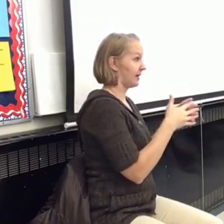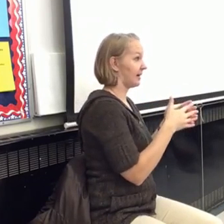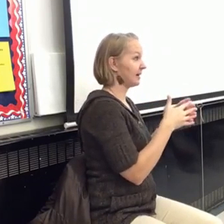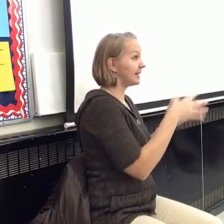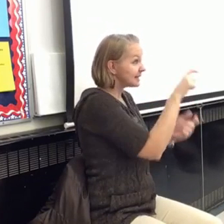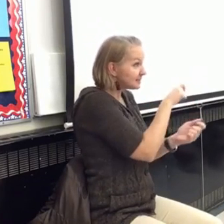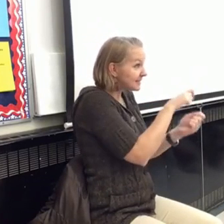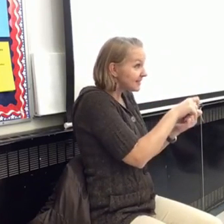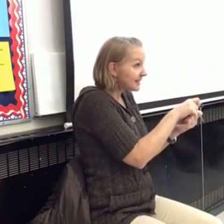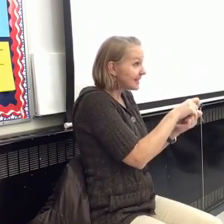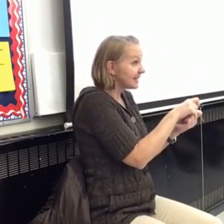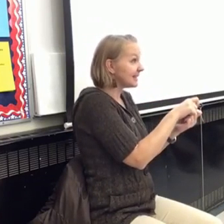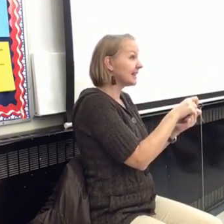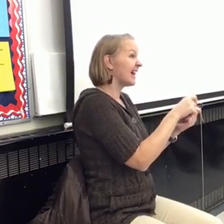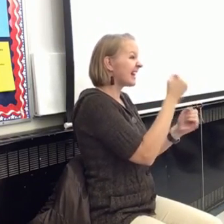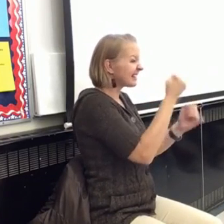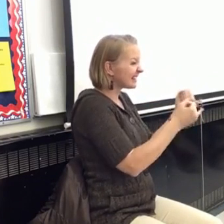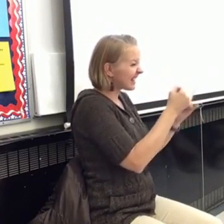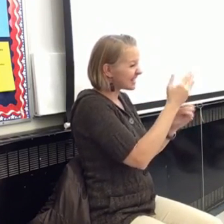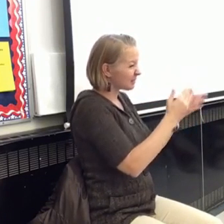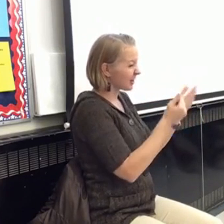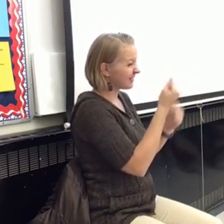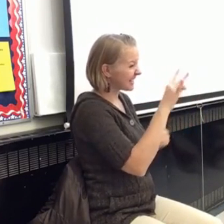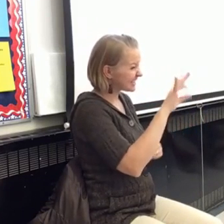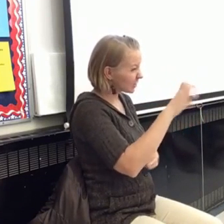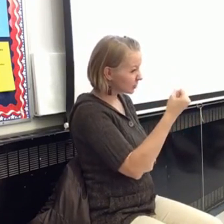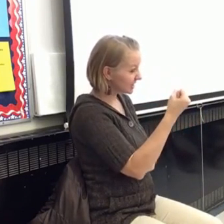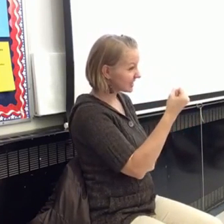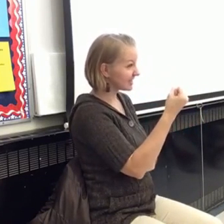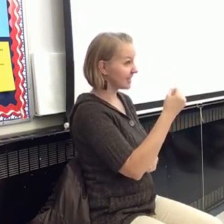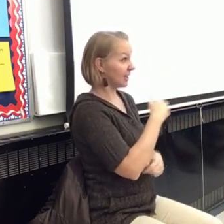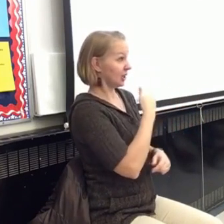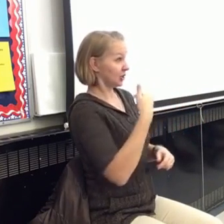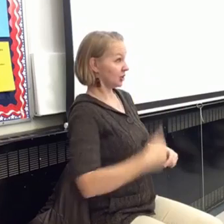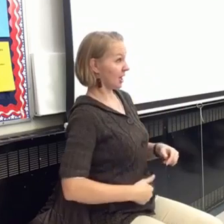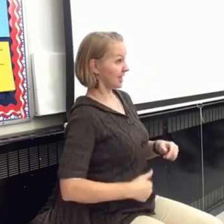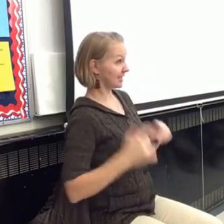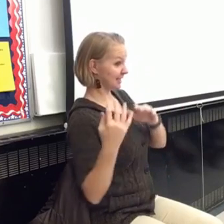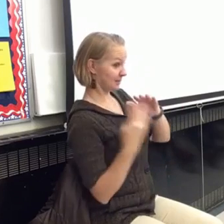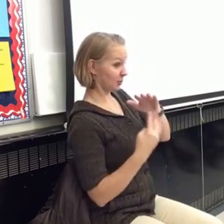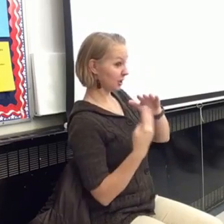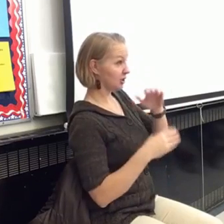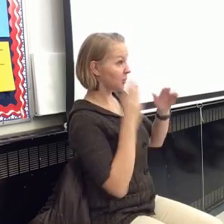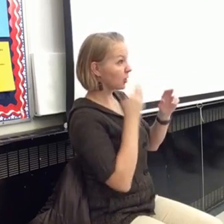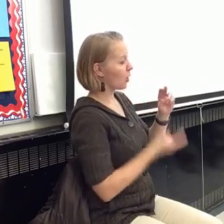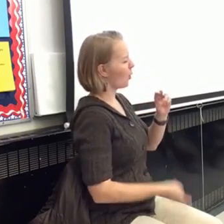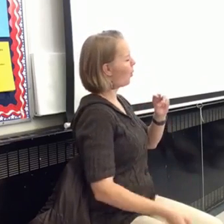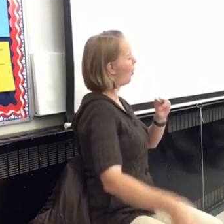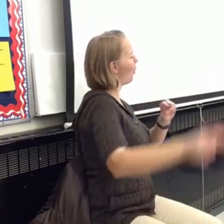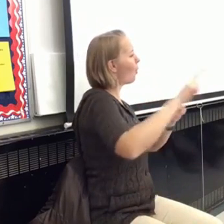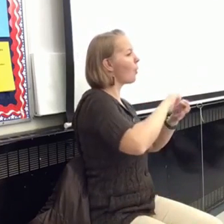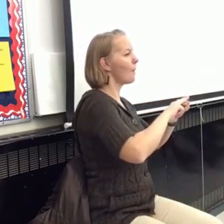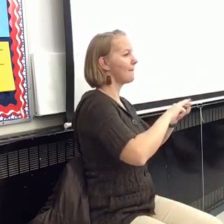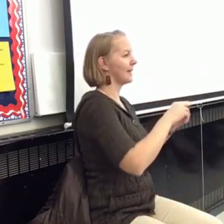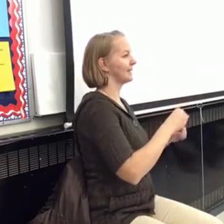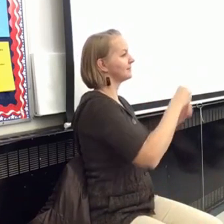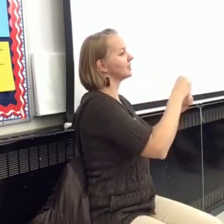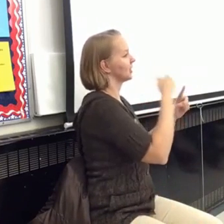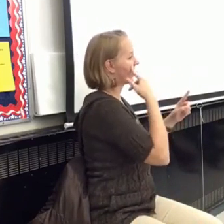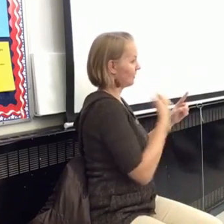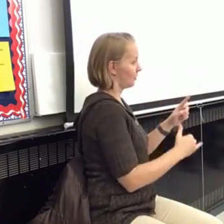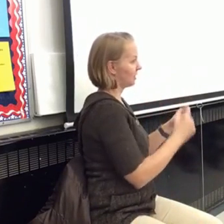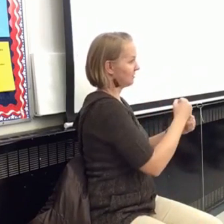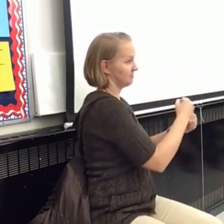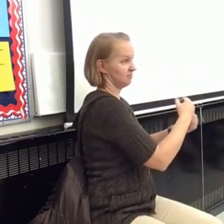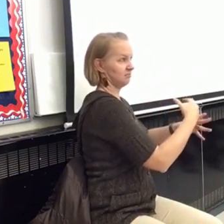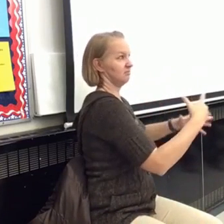particular, by the late 1800s, Chinese immigration is going to massively skyrocket, particularly in California.